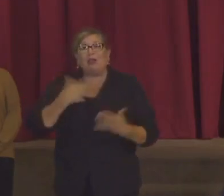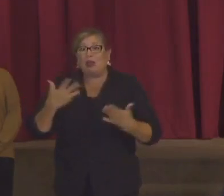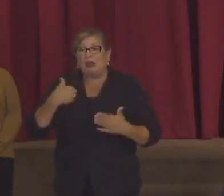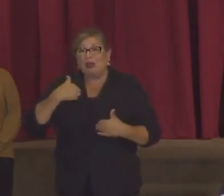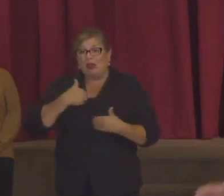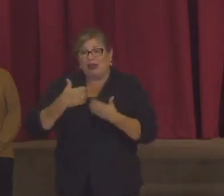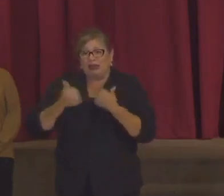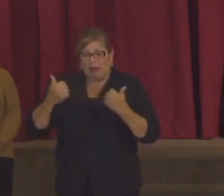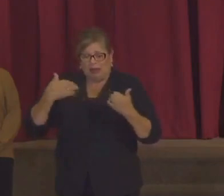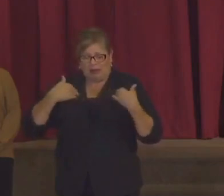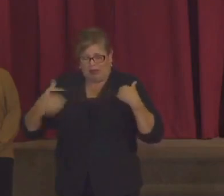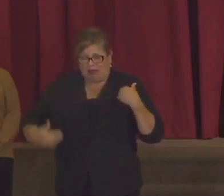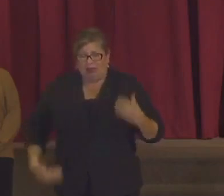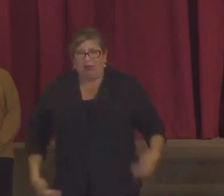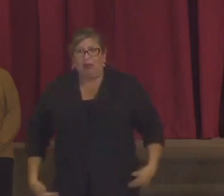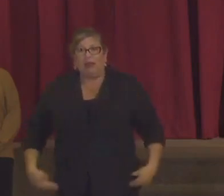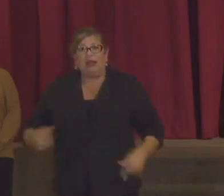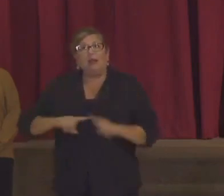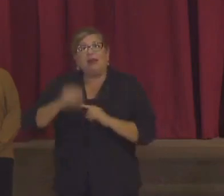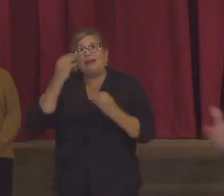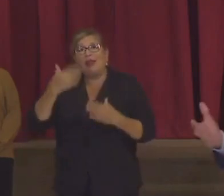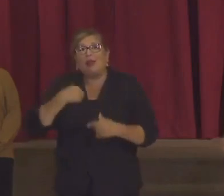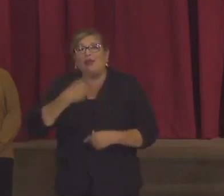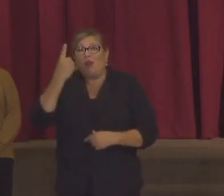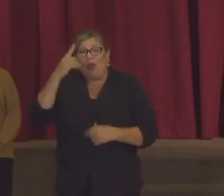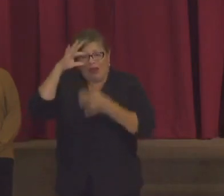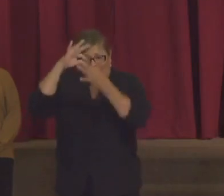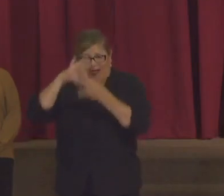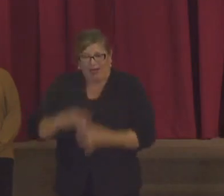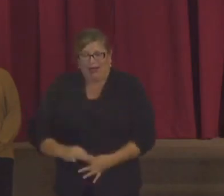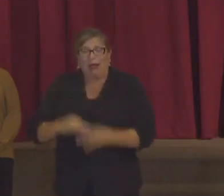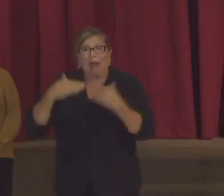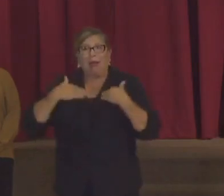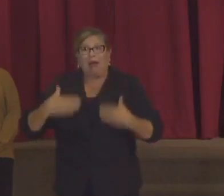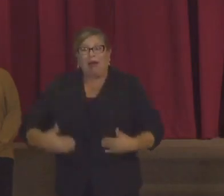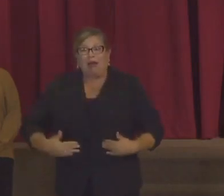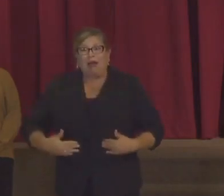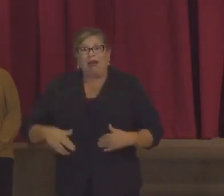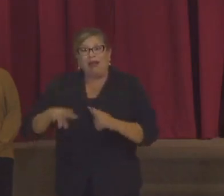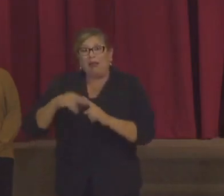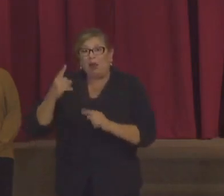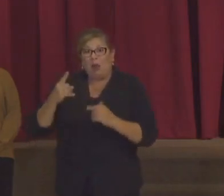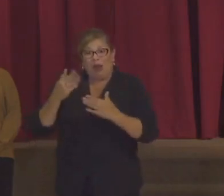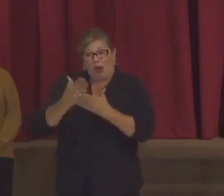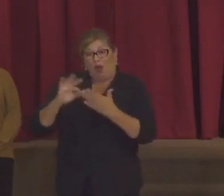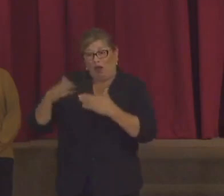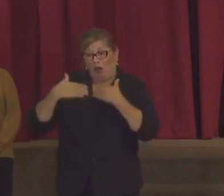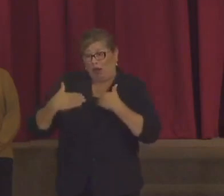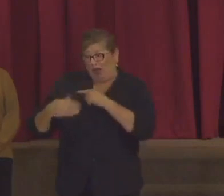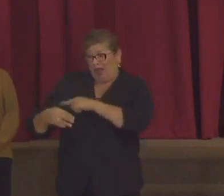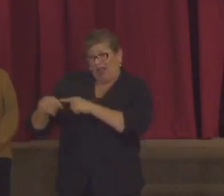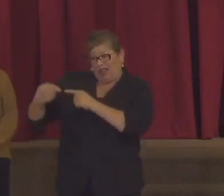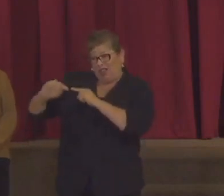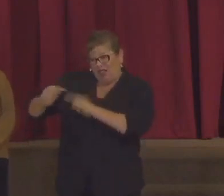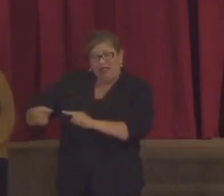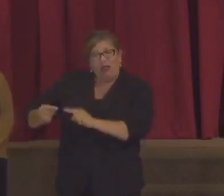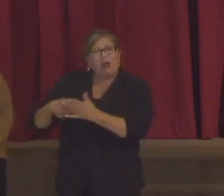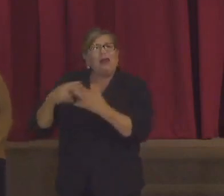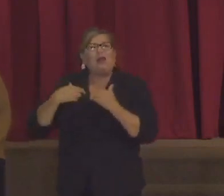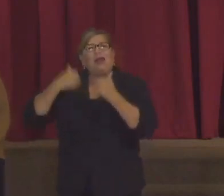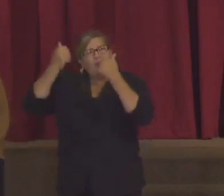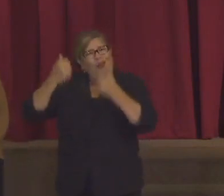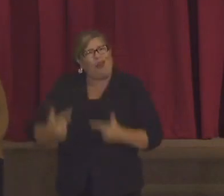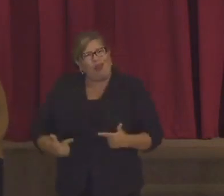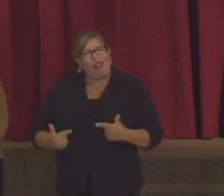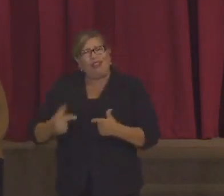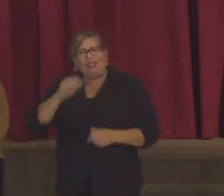end of the day, we're one body. And when one part suffers, we all suffer. We have